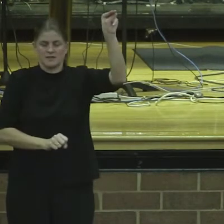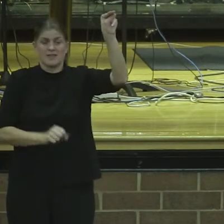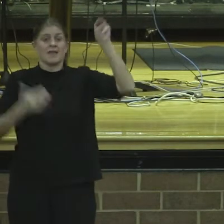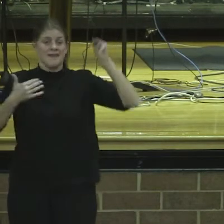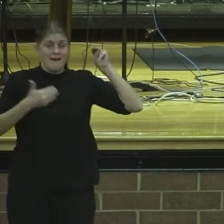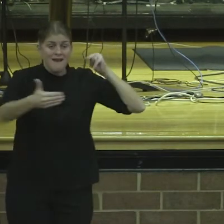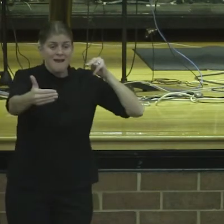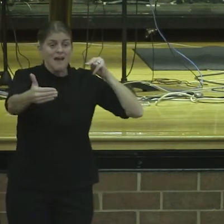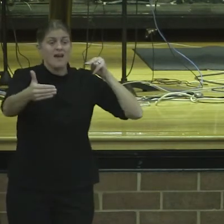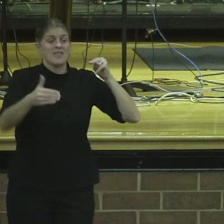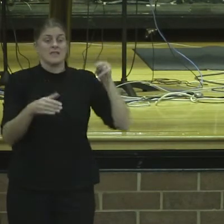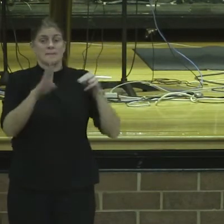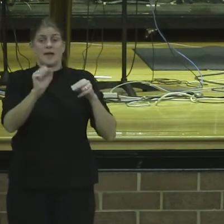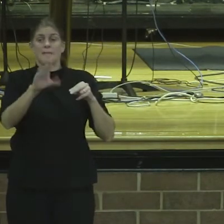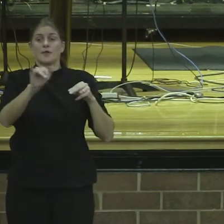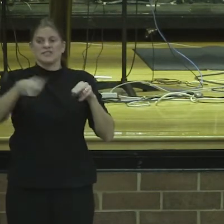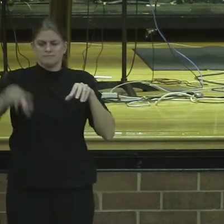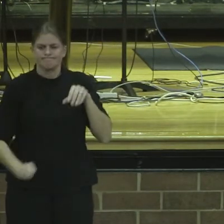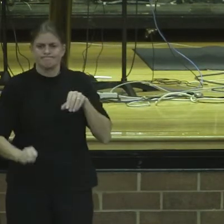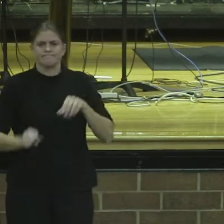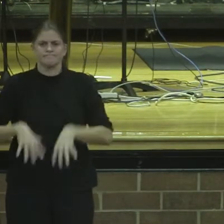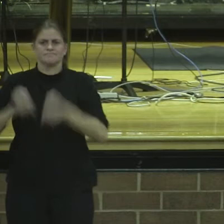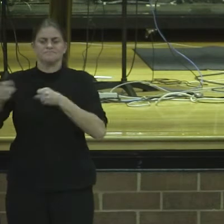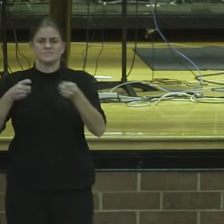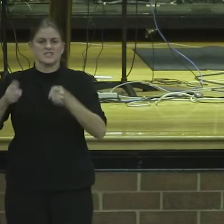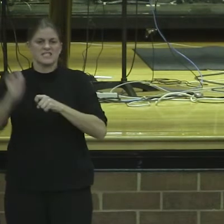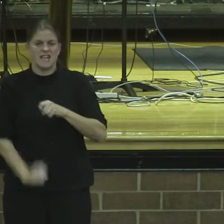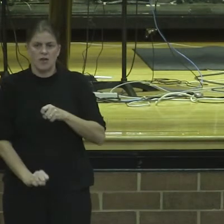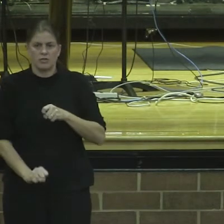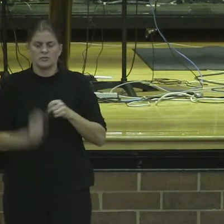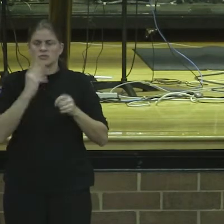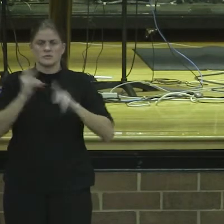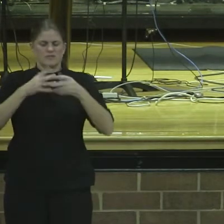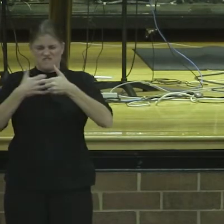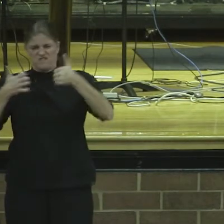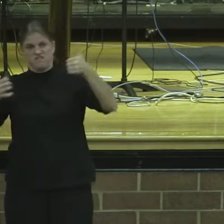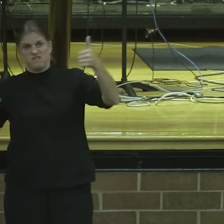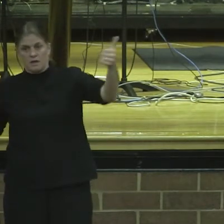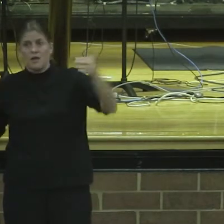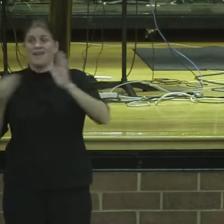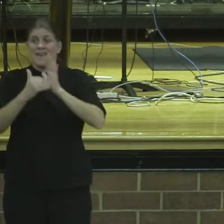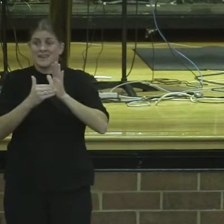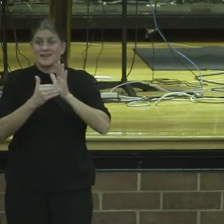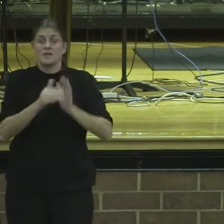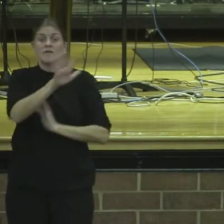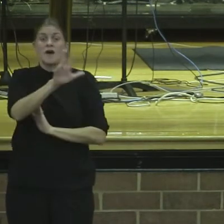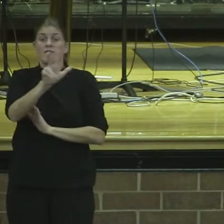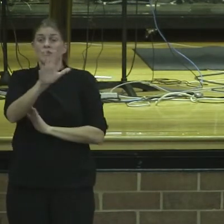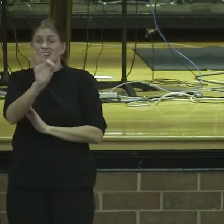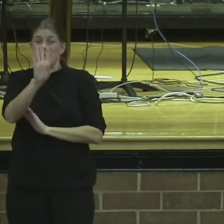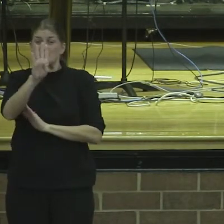the Babylonians captured the south. In 539 BC, keep going further, this is years that they're still in